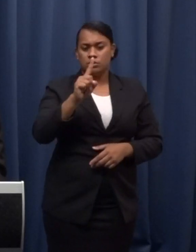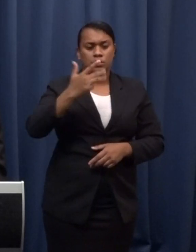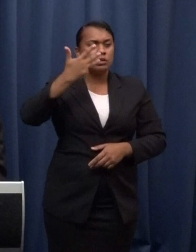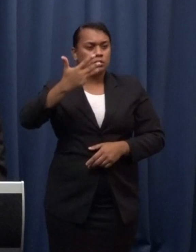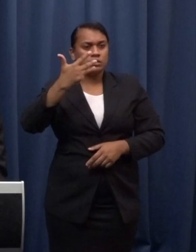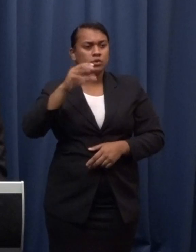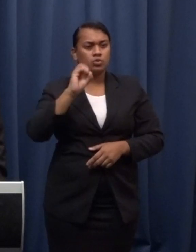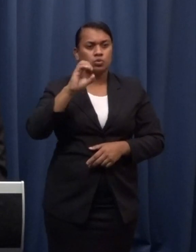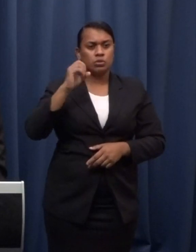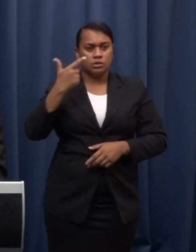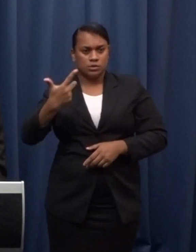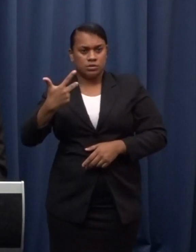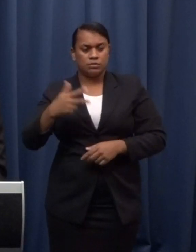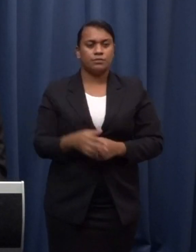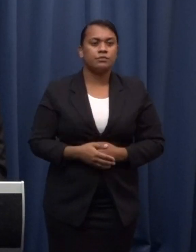221-9908.